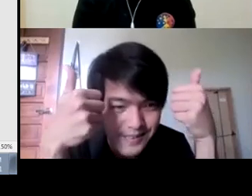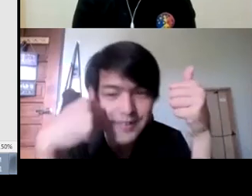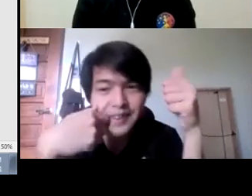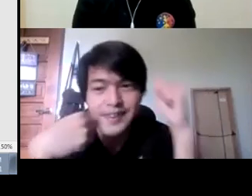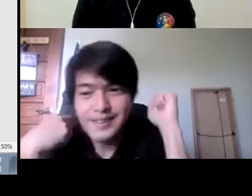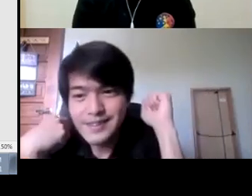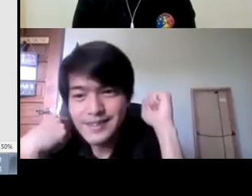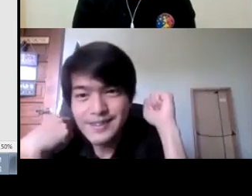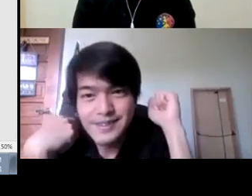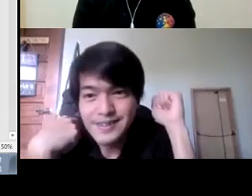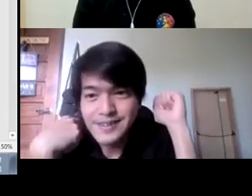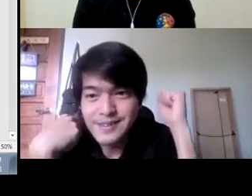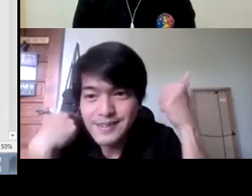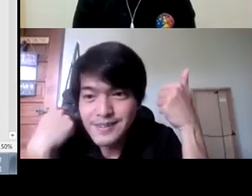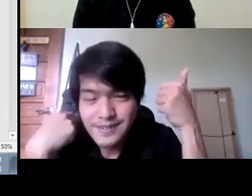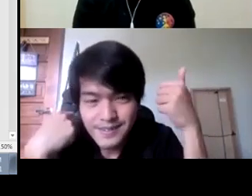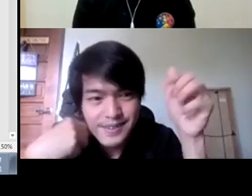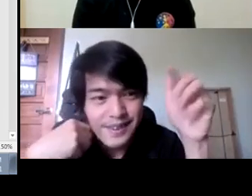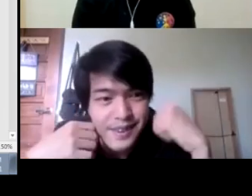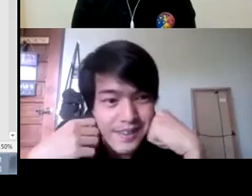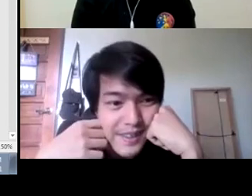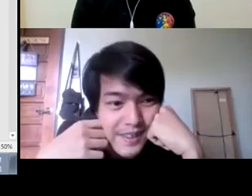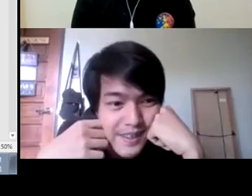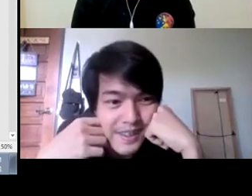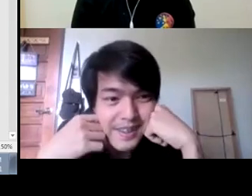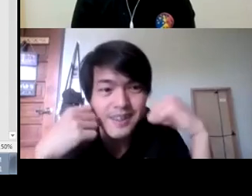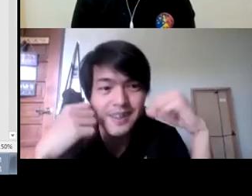Nice handshake. Okay.